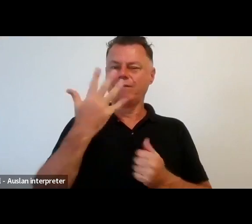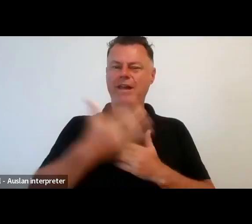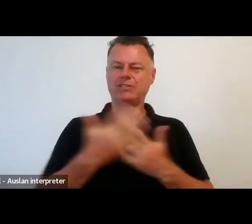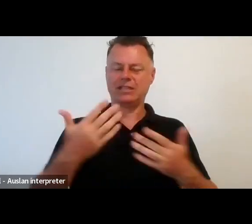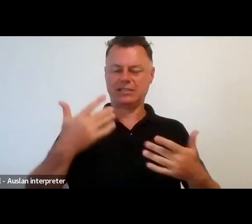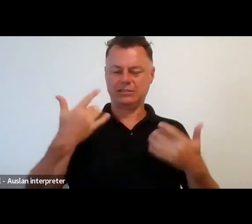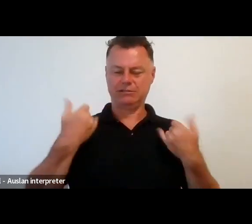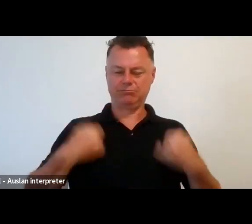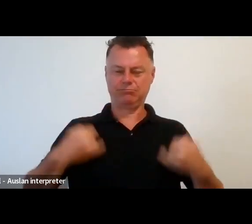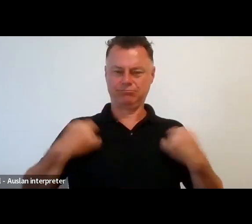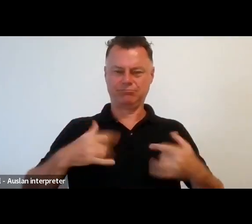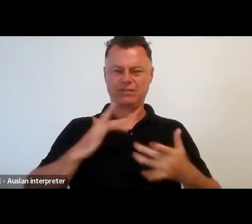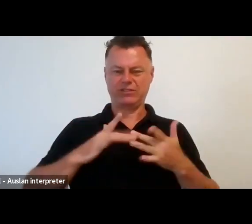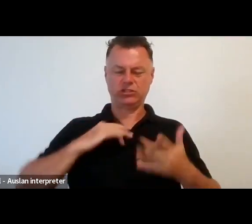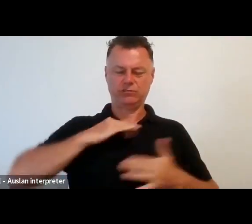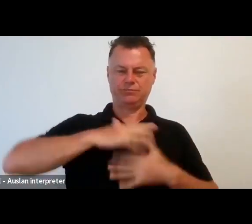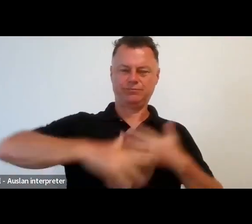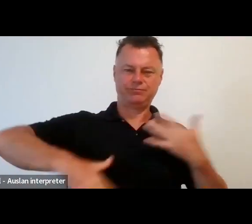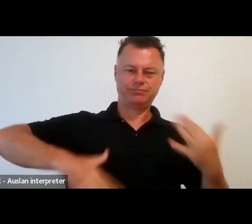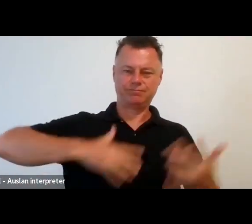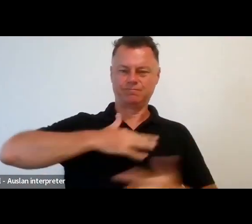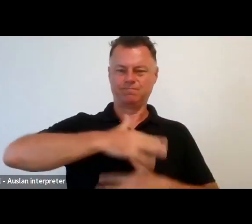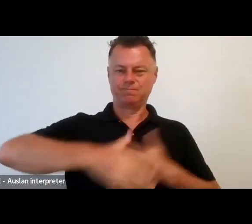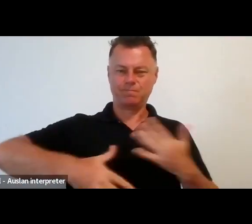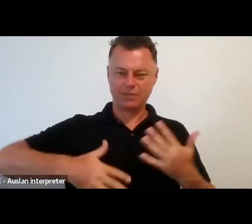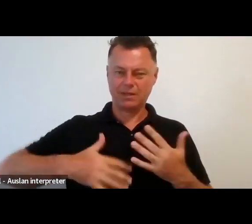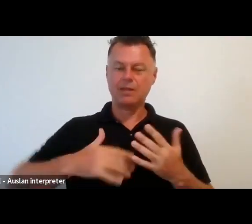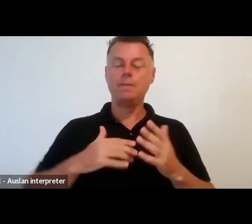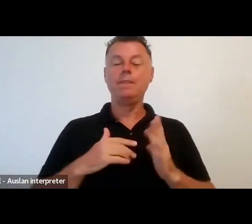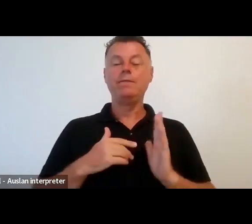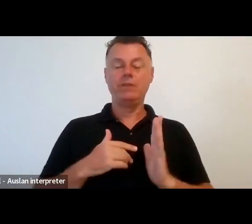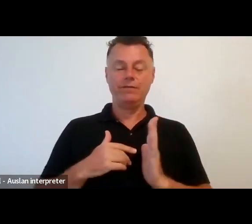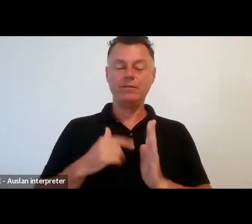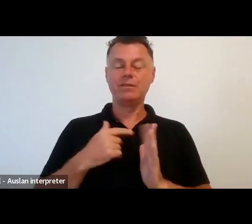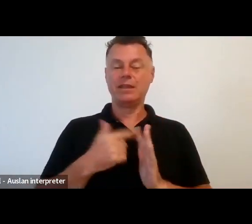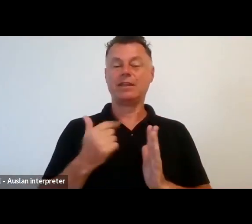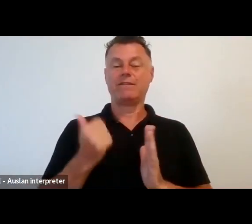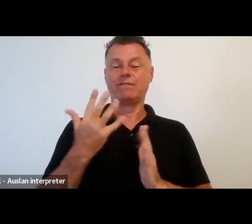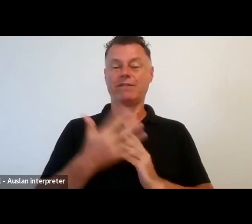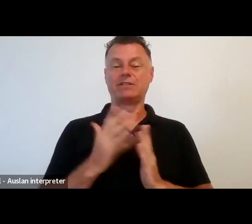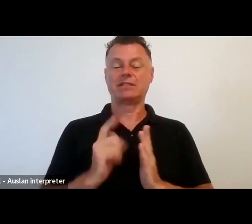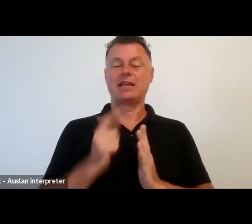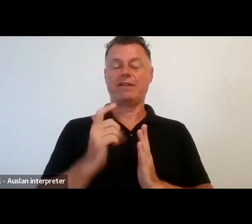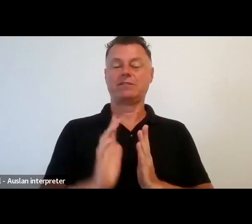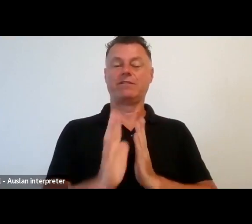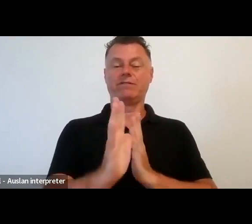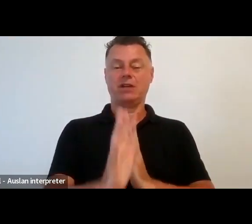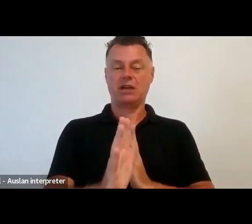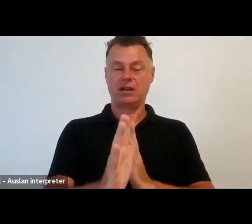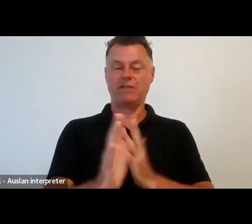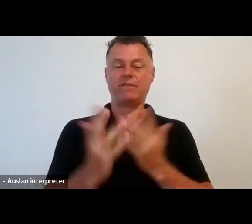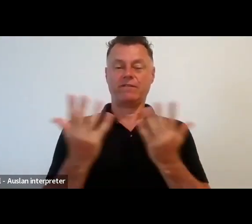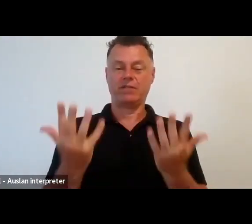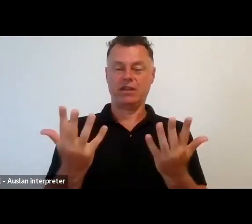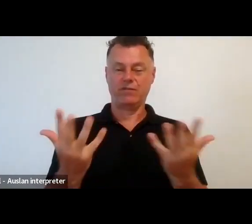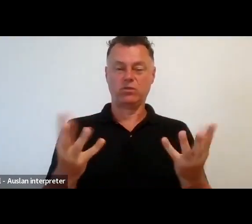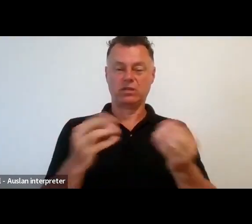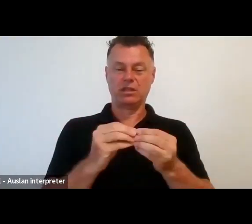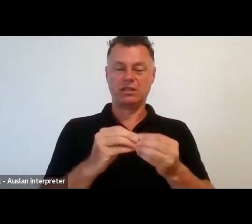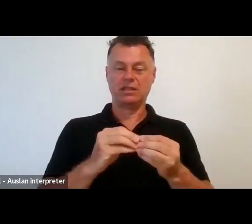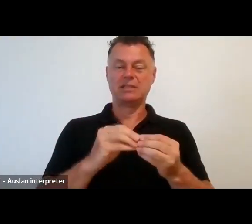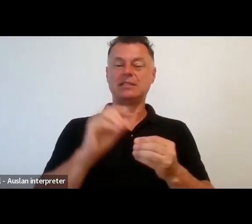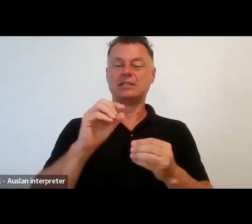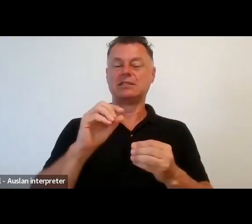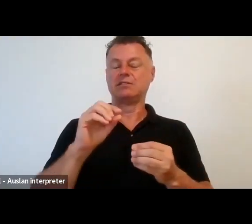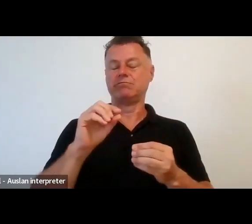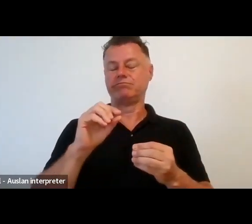of symptoms or the positive test, whichever is first, means that you will not be infectious by the end of